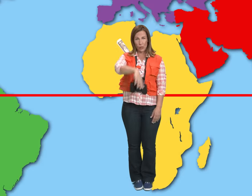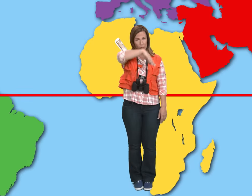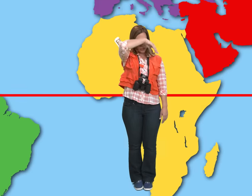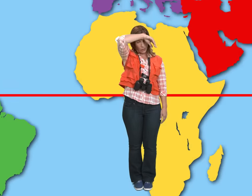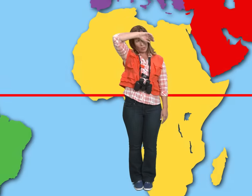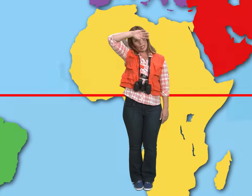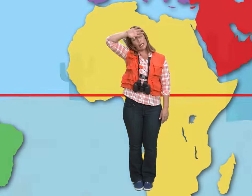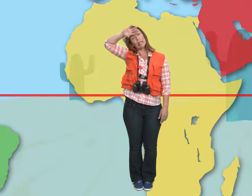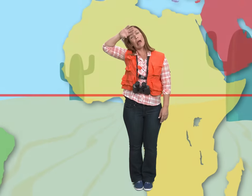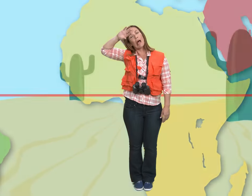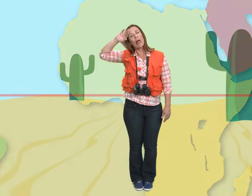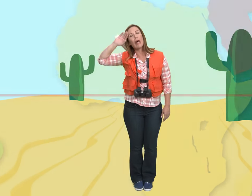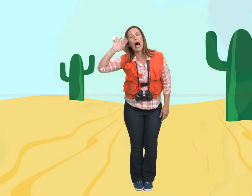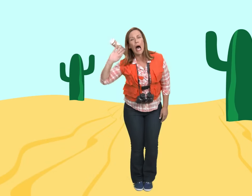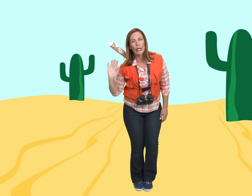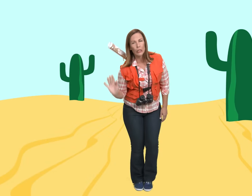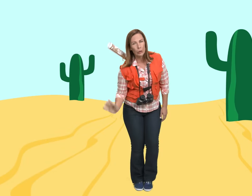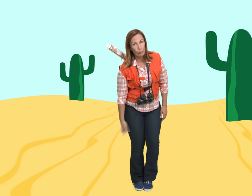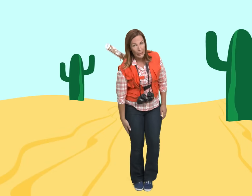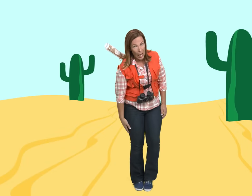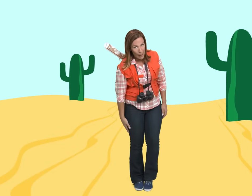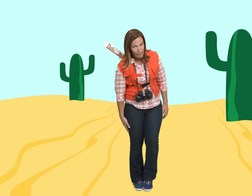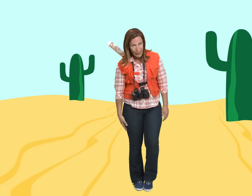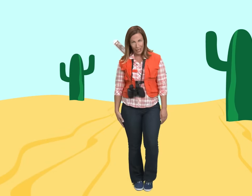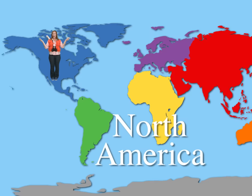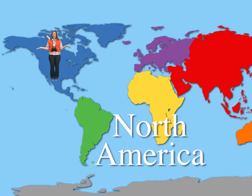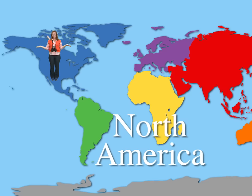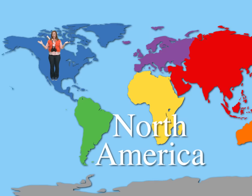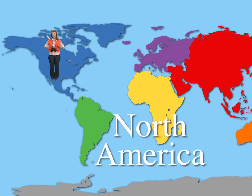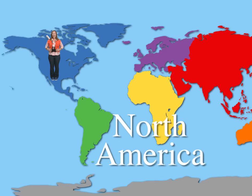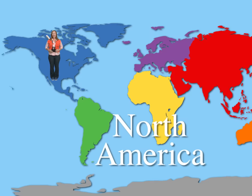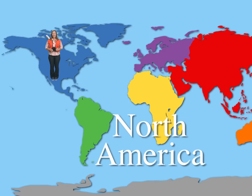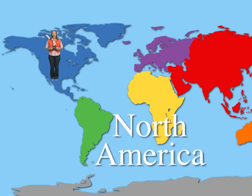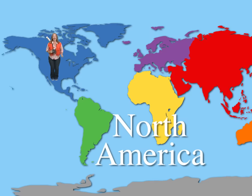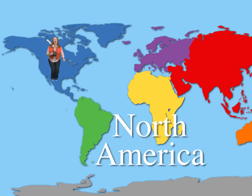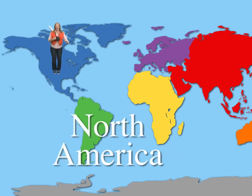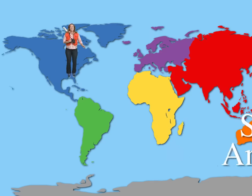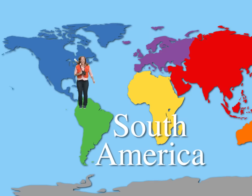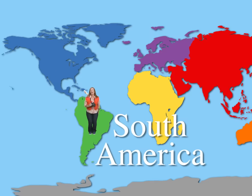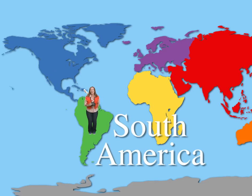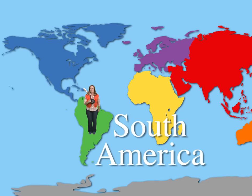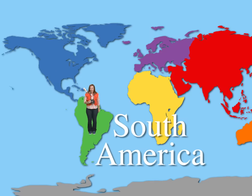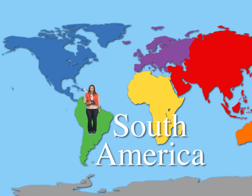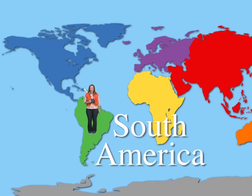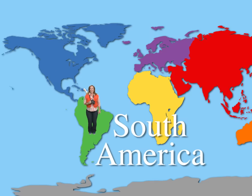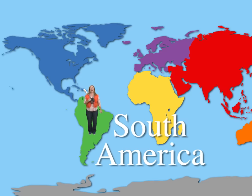closer to the heat, the hotter you become. North America, South America,